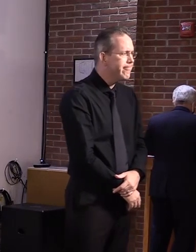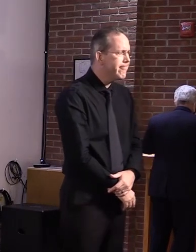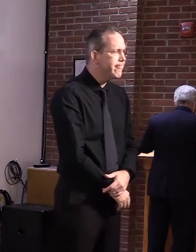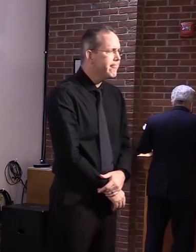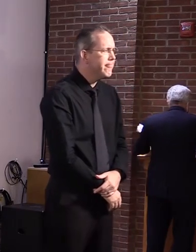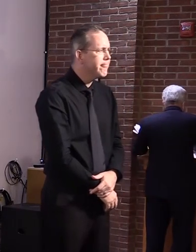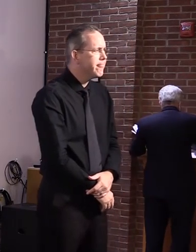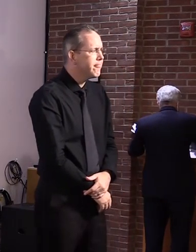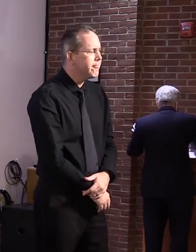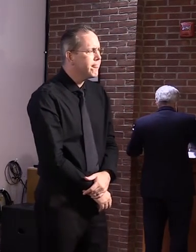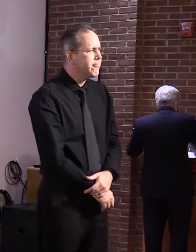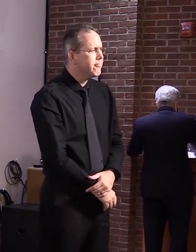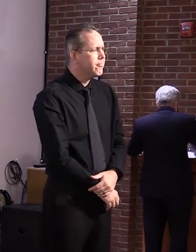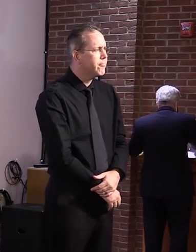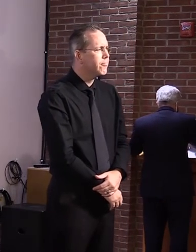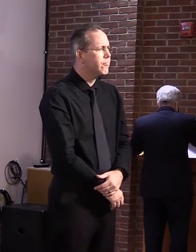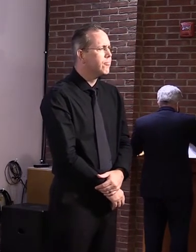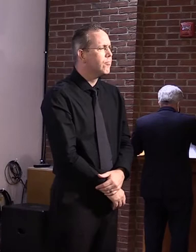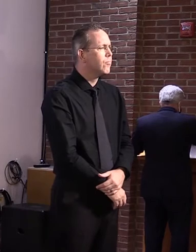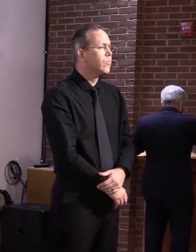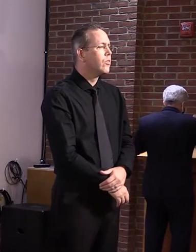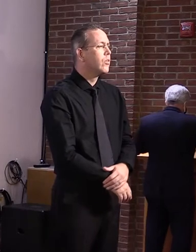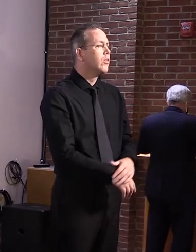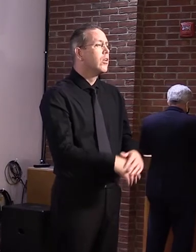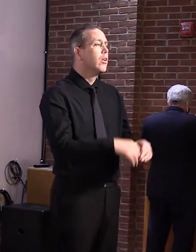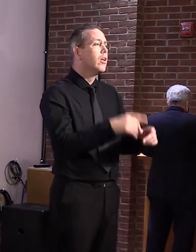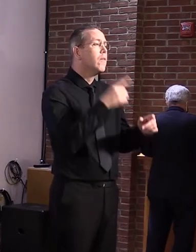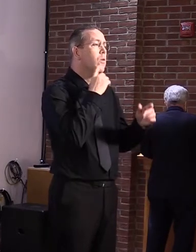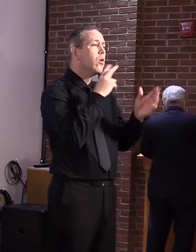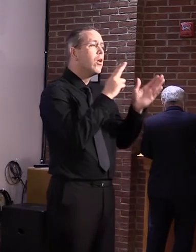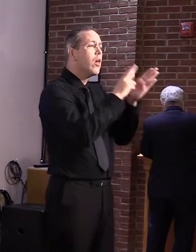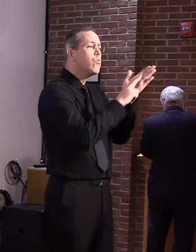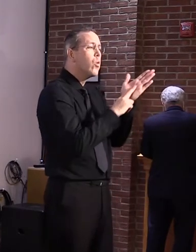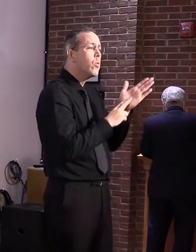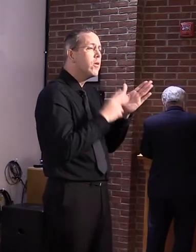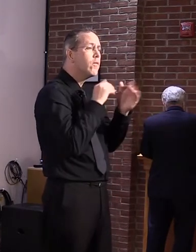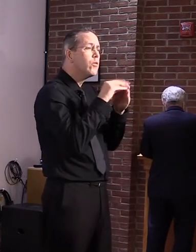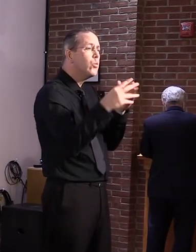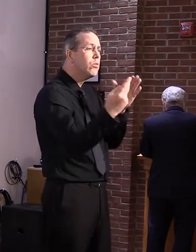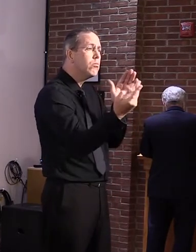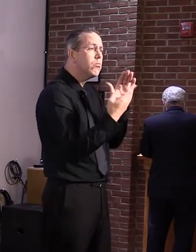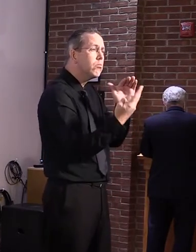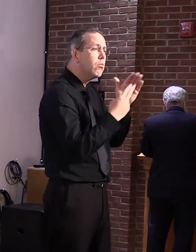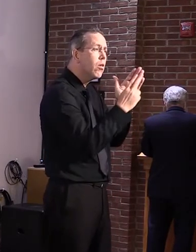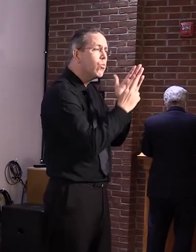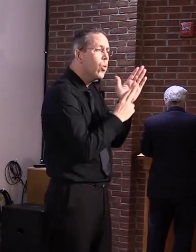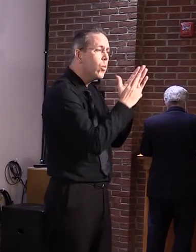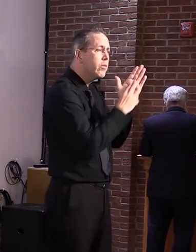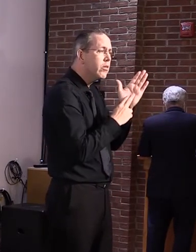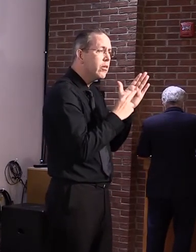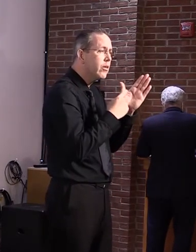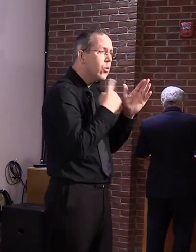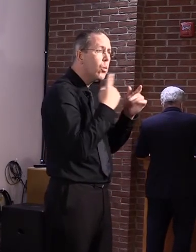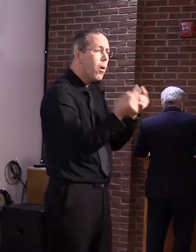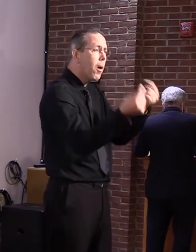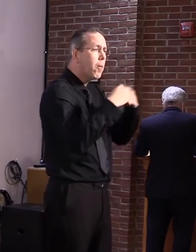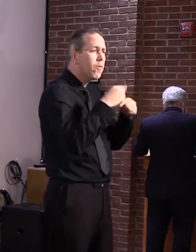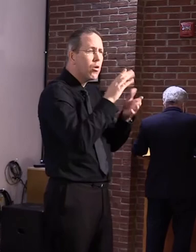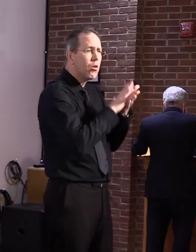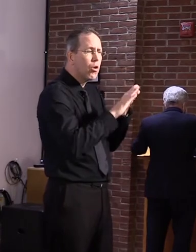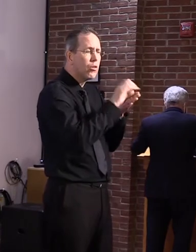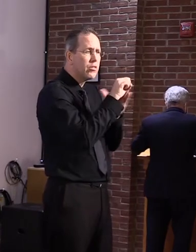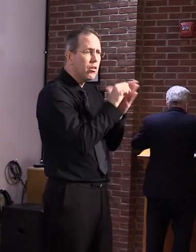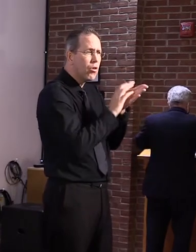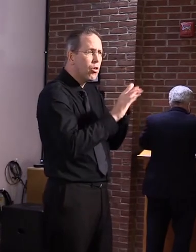data periodically for the, you know, for incoming students. I believe my understanding is the numbers are